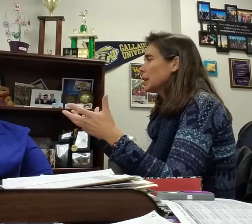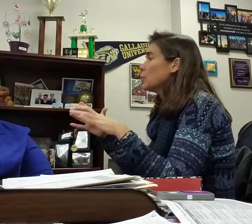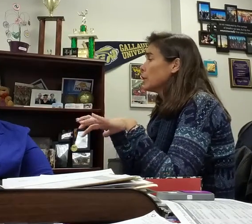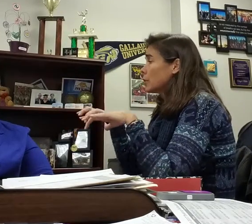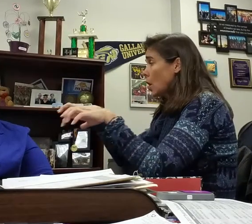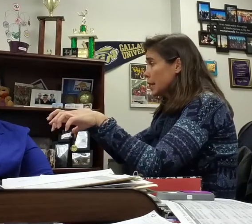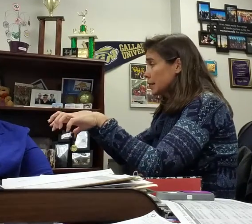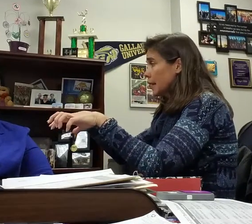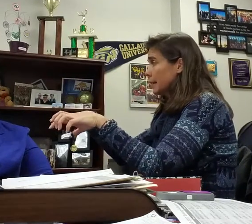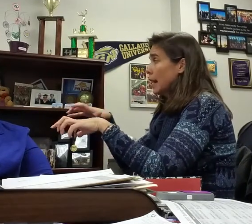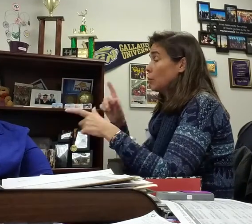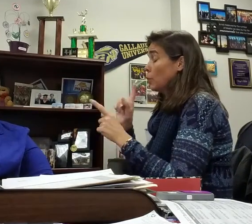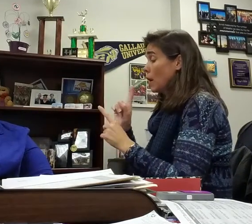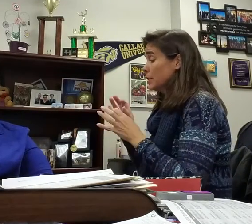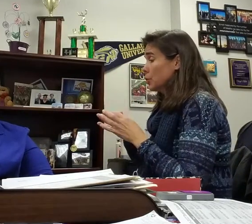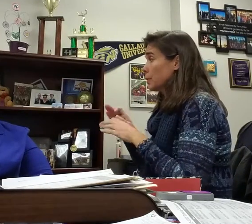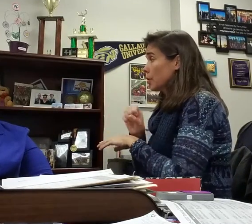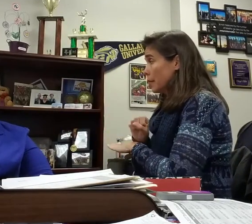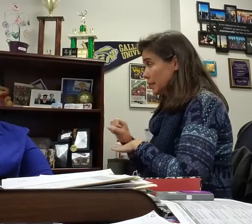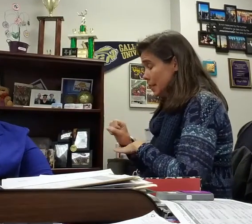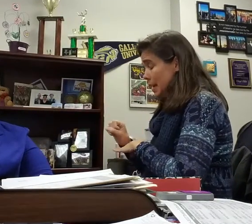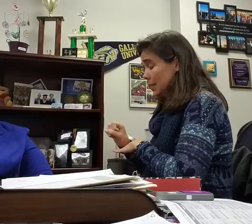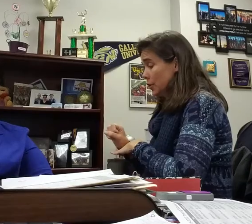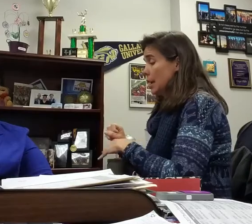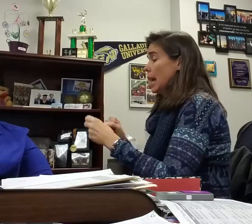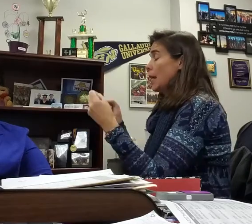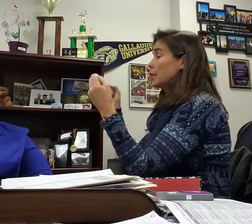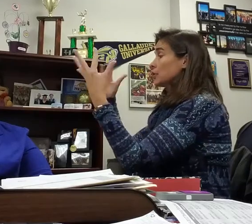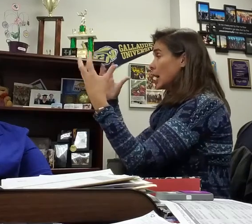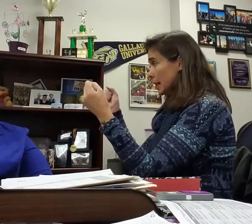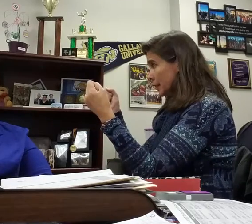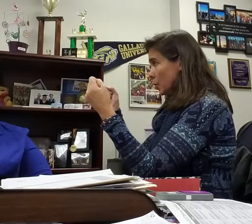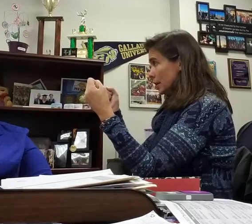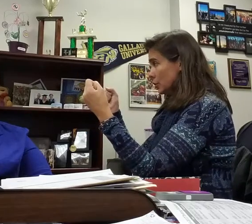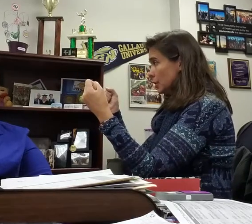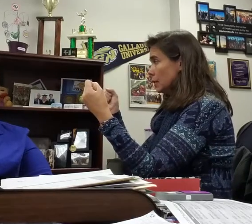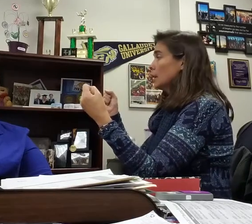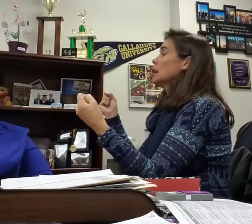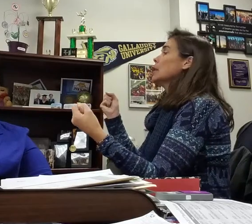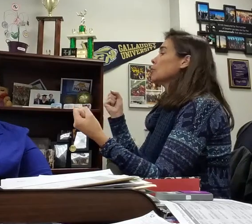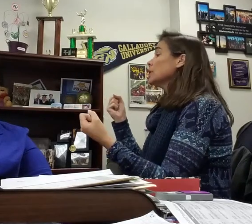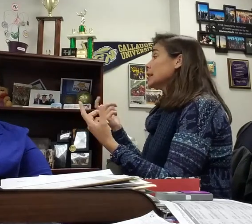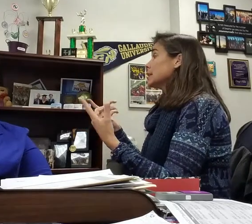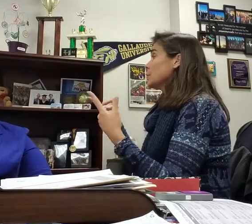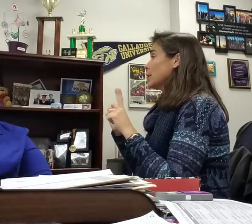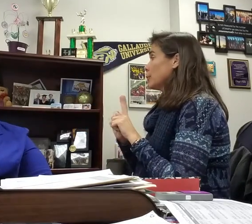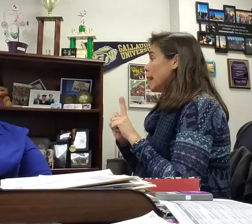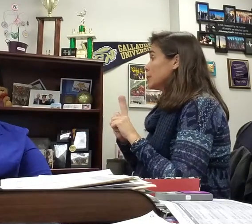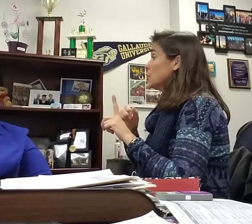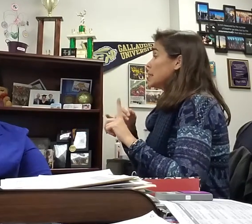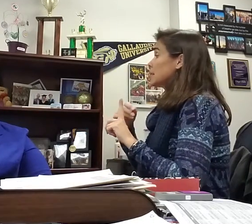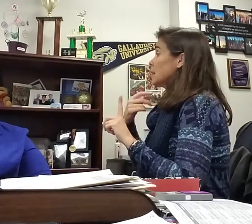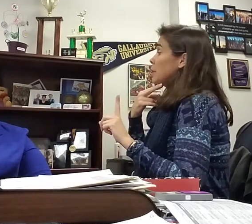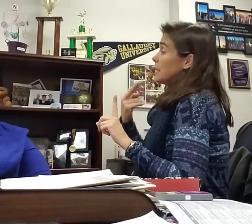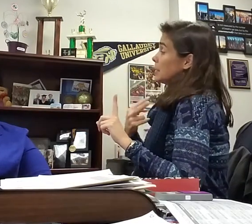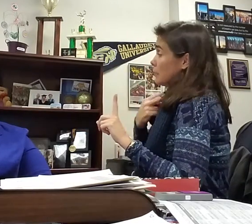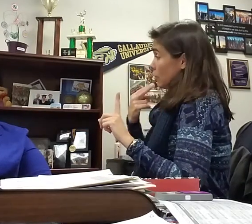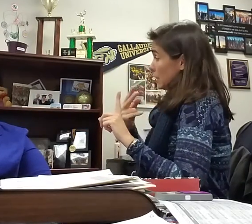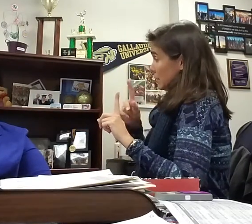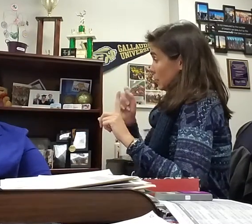when you're in an audience like that with one interpreter on the stage and they're signing the question. Really, it's better if we had two because somebody needs to voice the